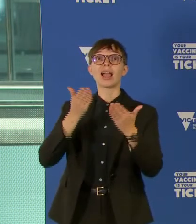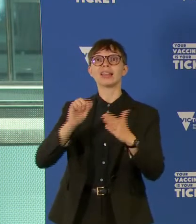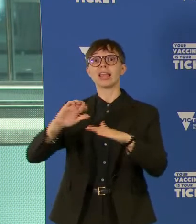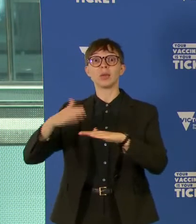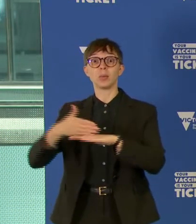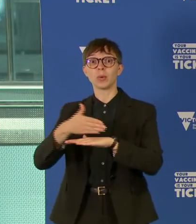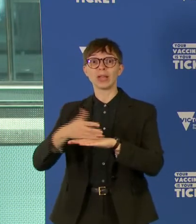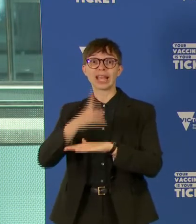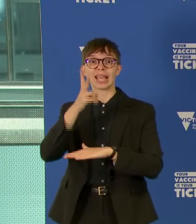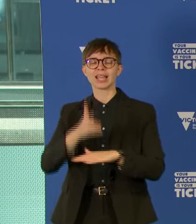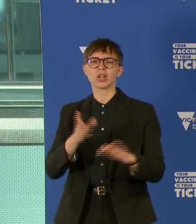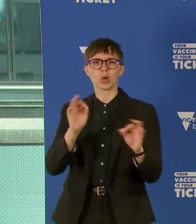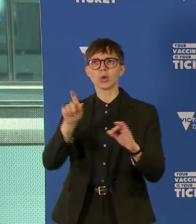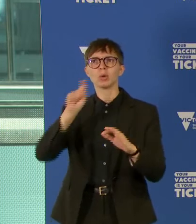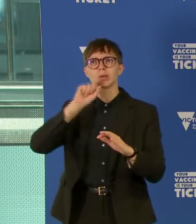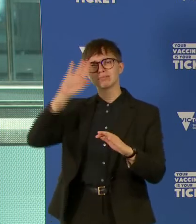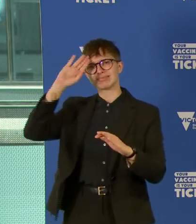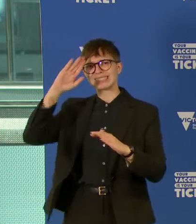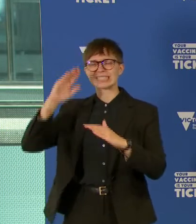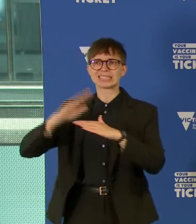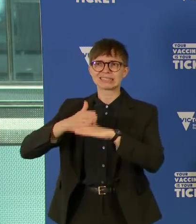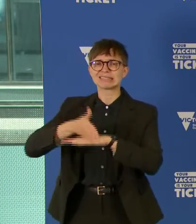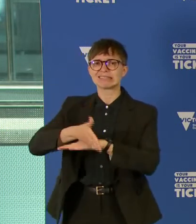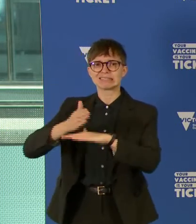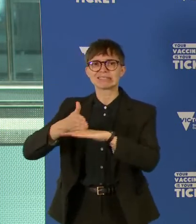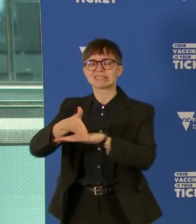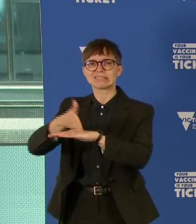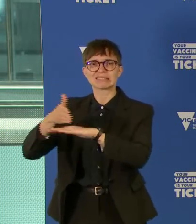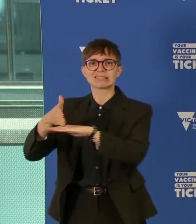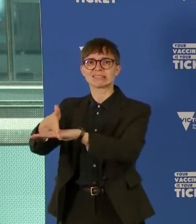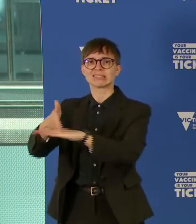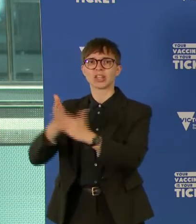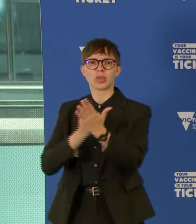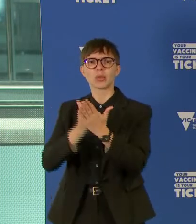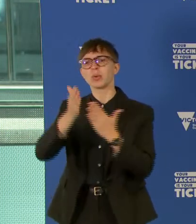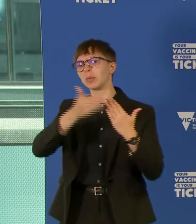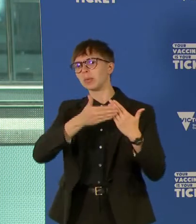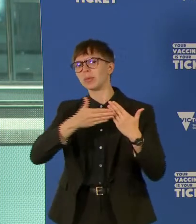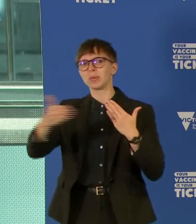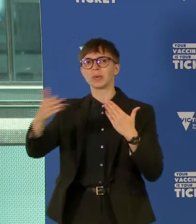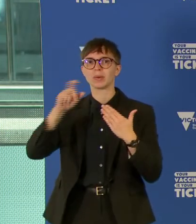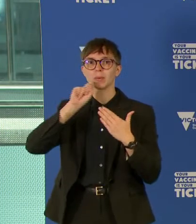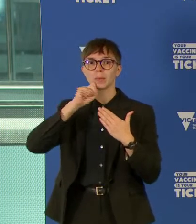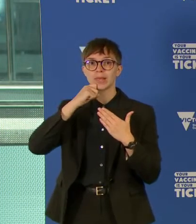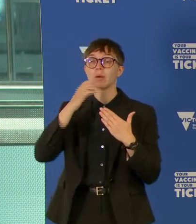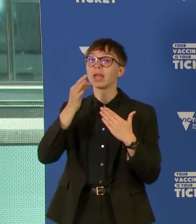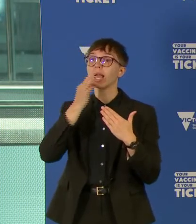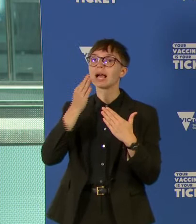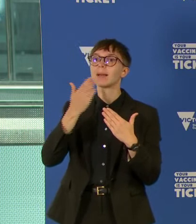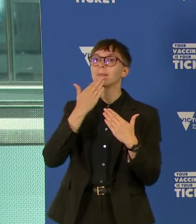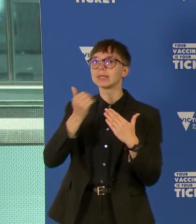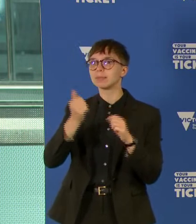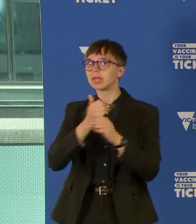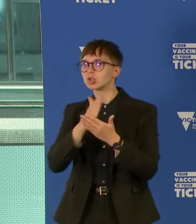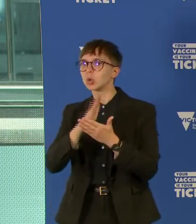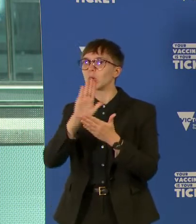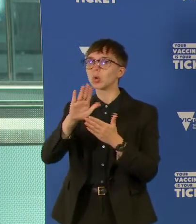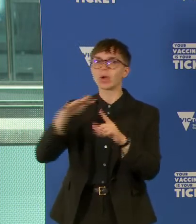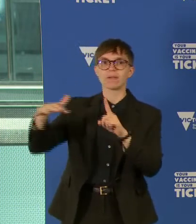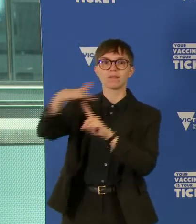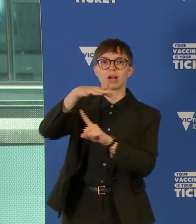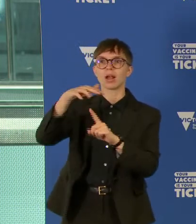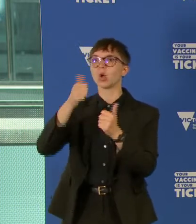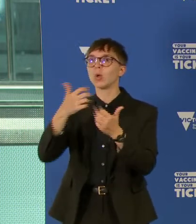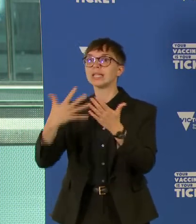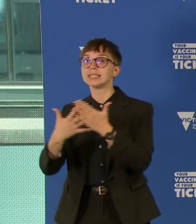high-risk COVID patients. What we're also asking them to do is to deal with